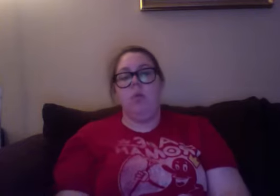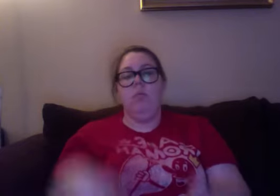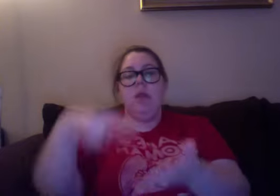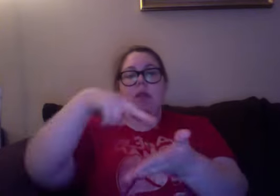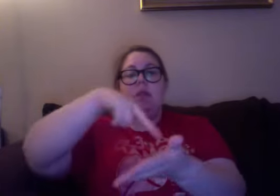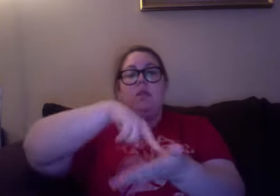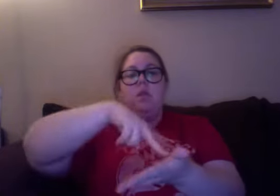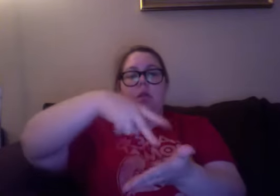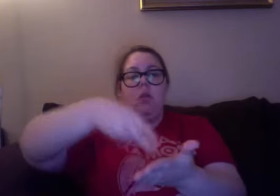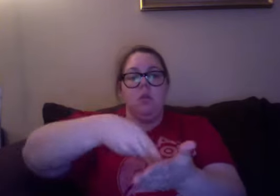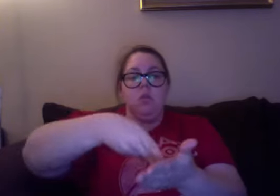means,